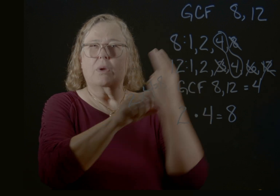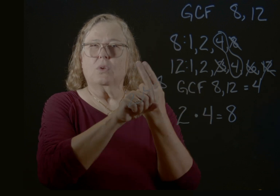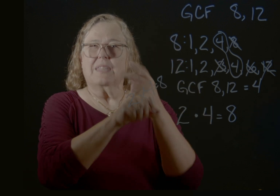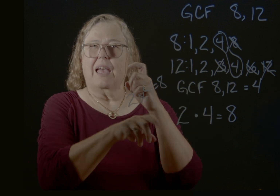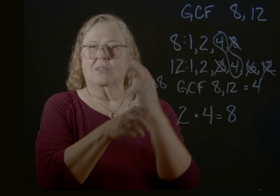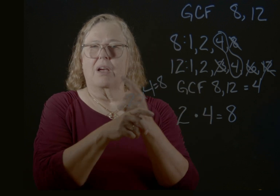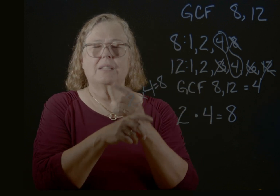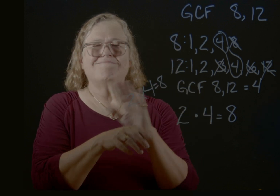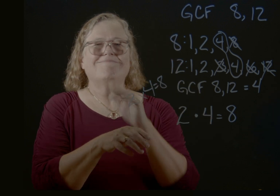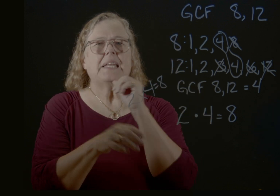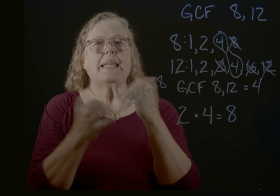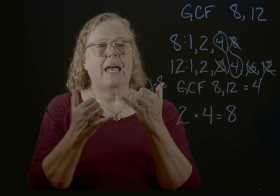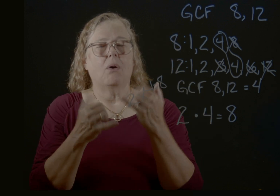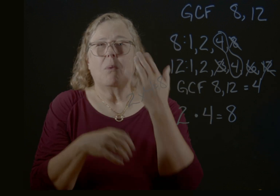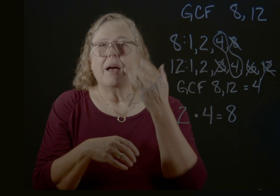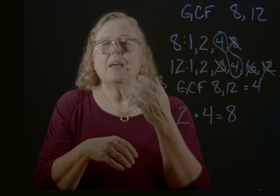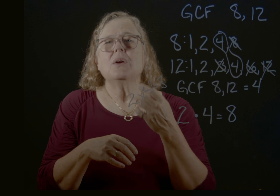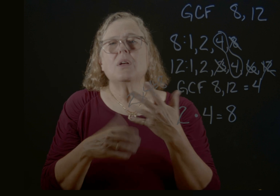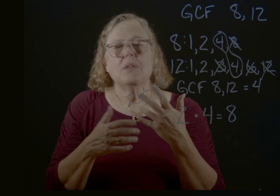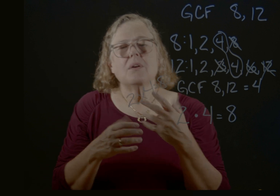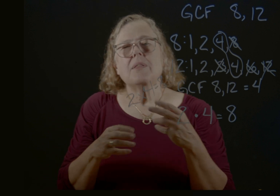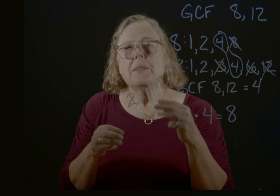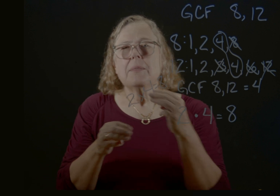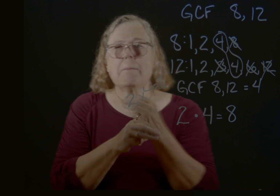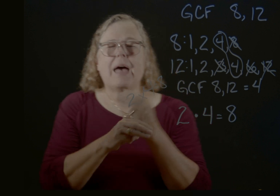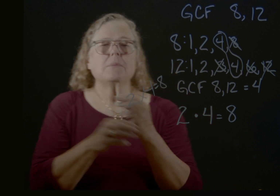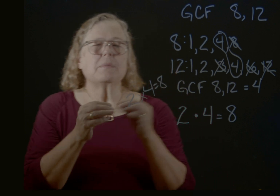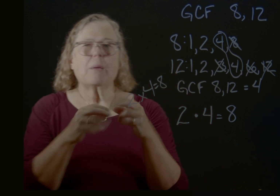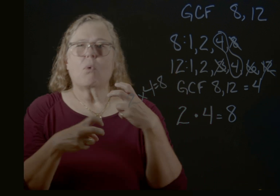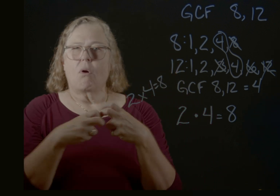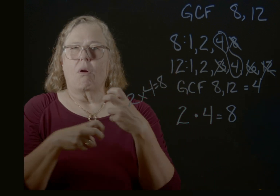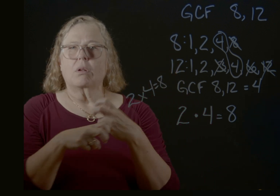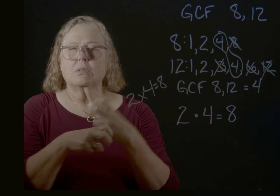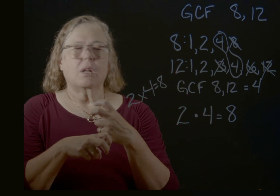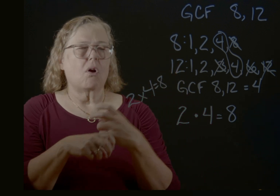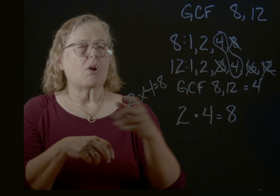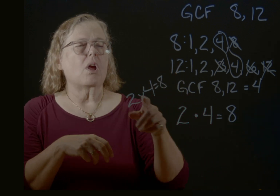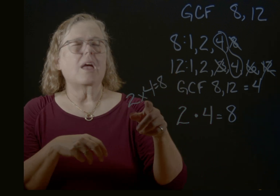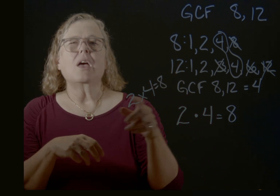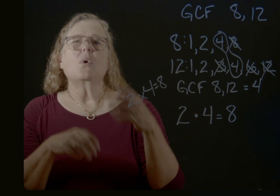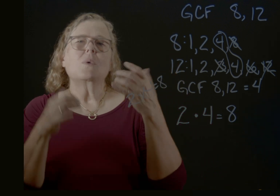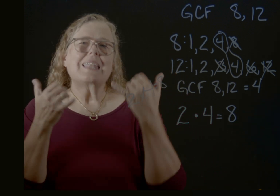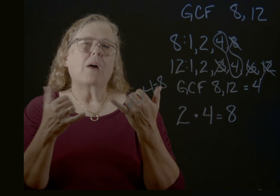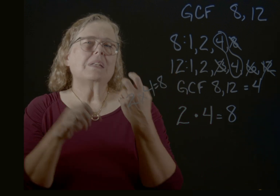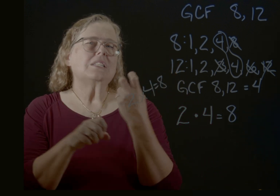Before we used to use X, right? But we're not going to do that now. Because in math, we're going to do some stuff that's a little harder, and now we're going to